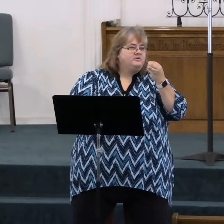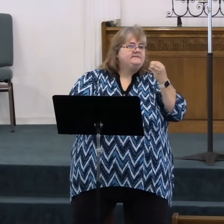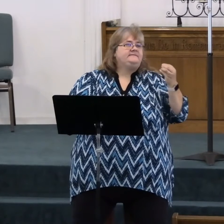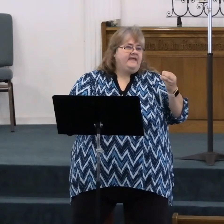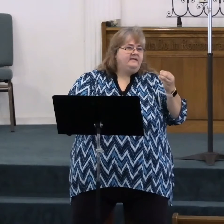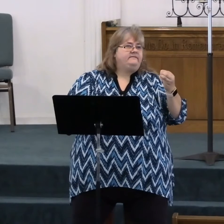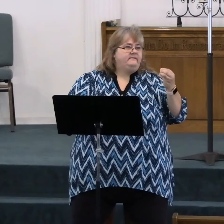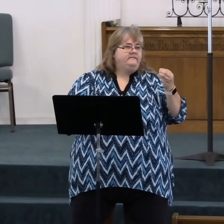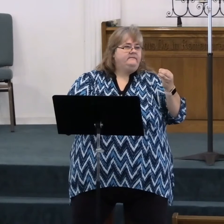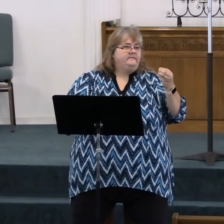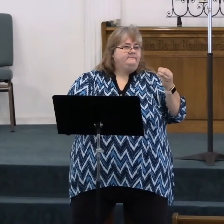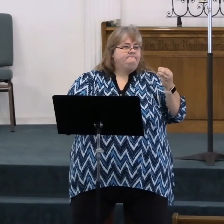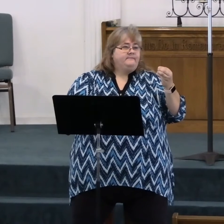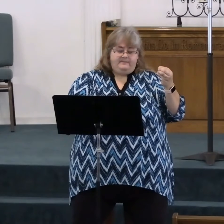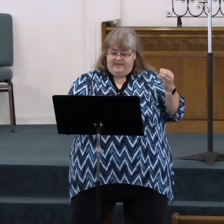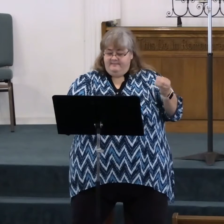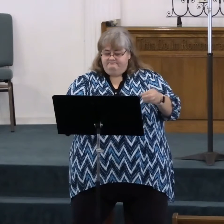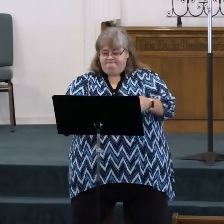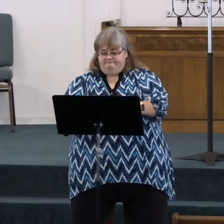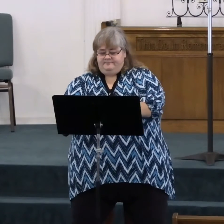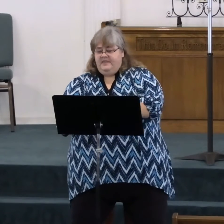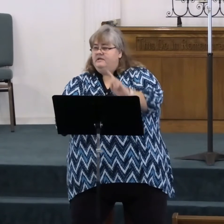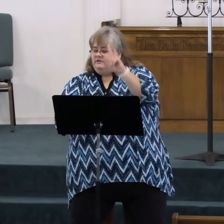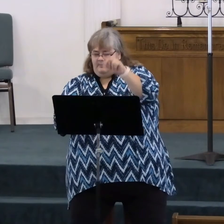merely stand. Amen?